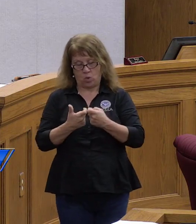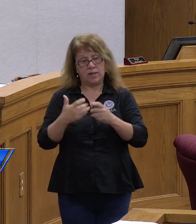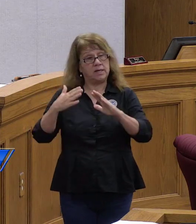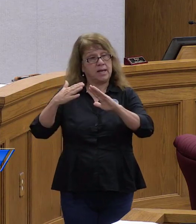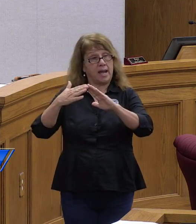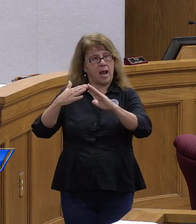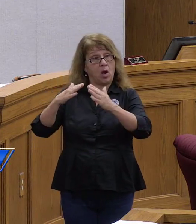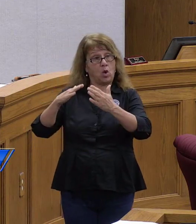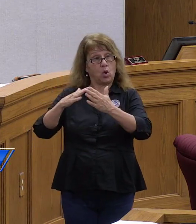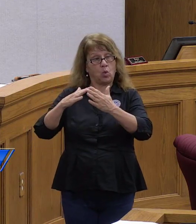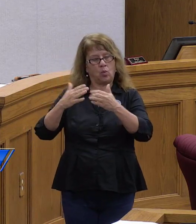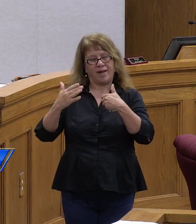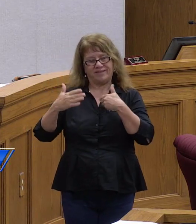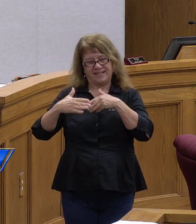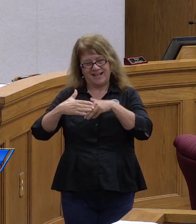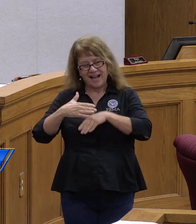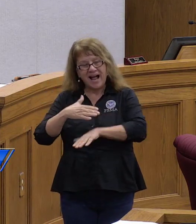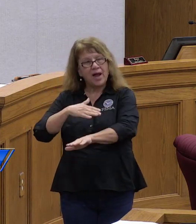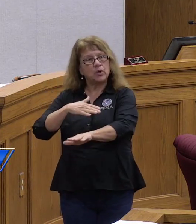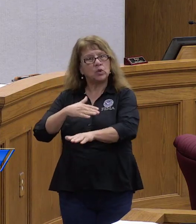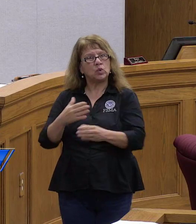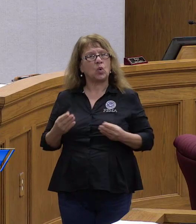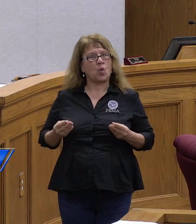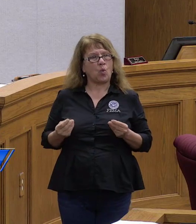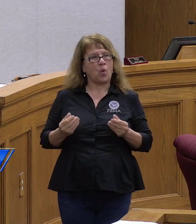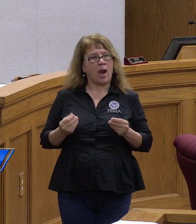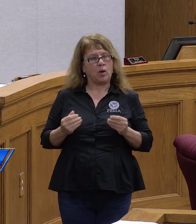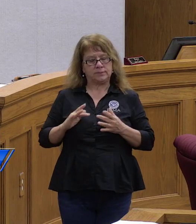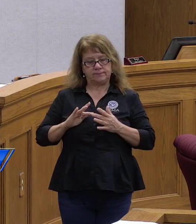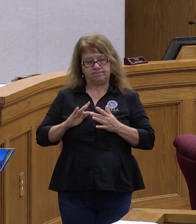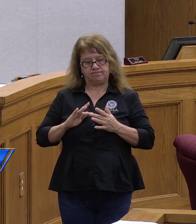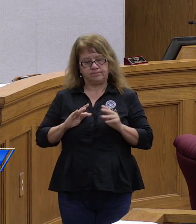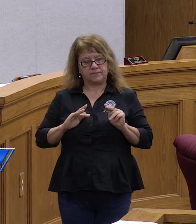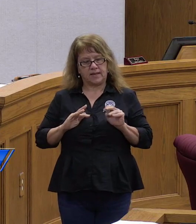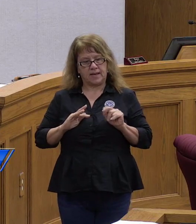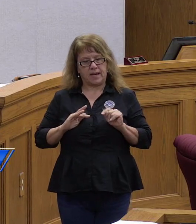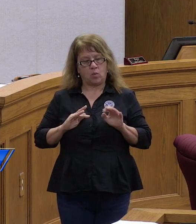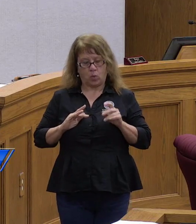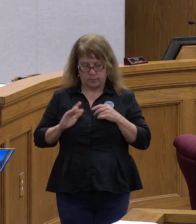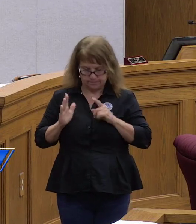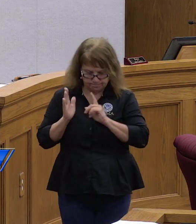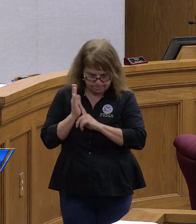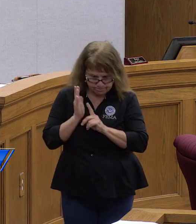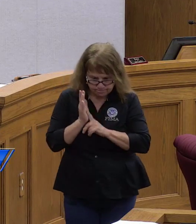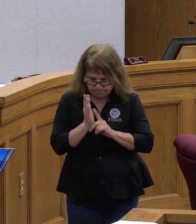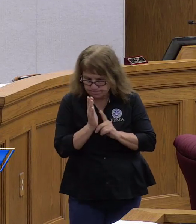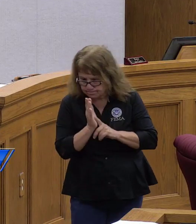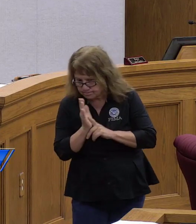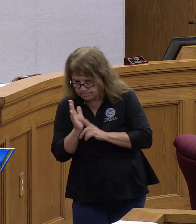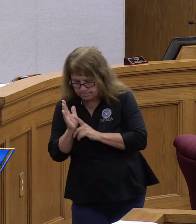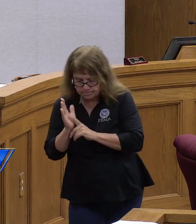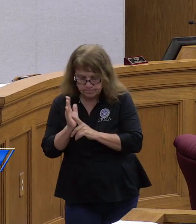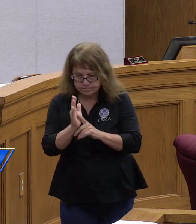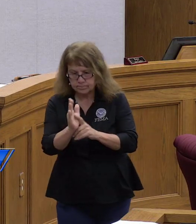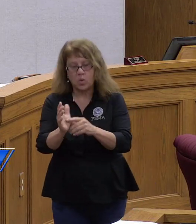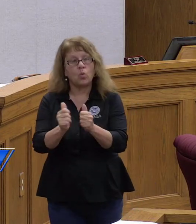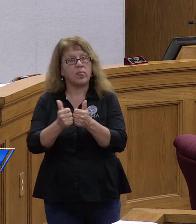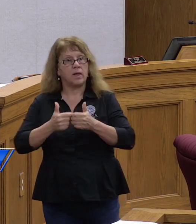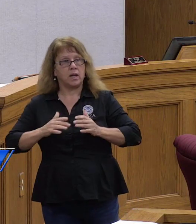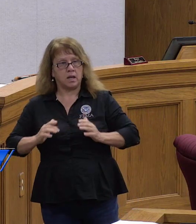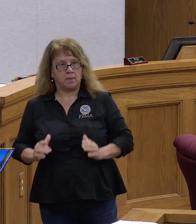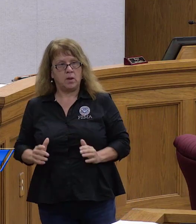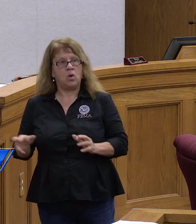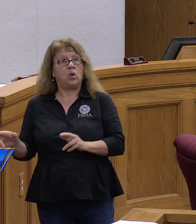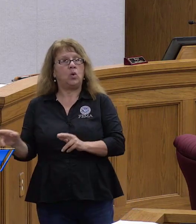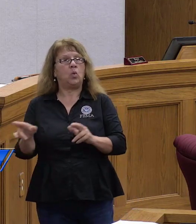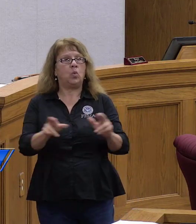We have an underground network downtown. We inspected it very carefully and worked carefully with customers who were ready